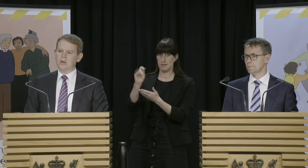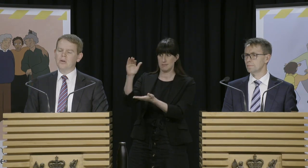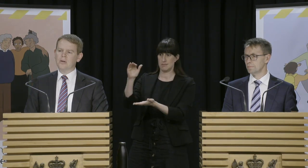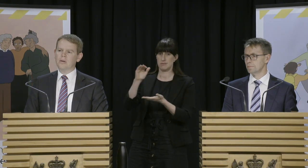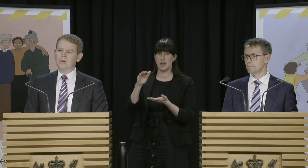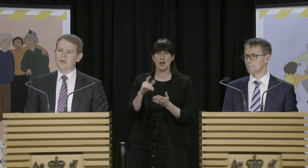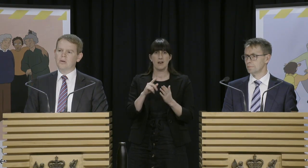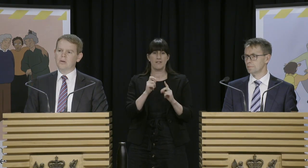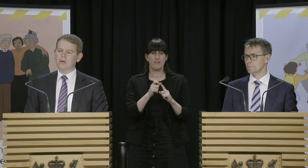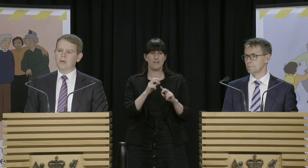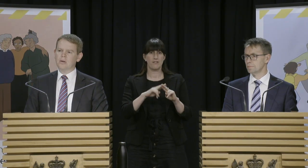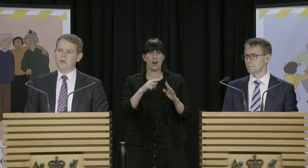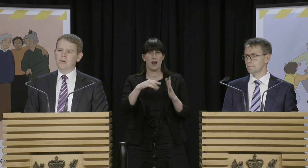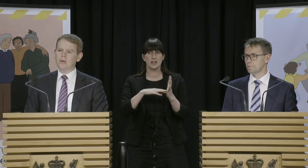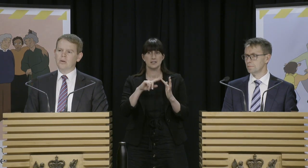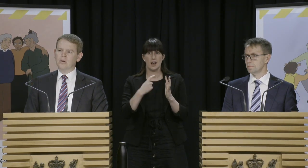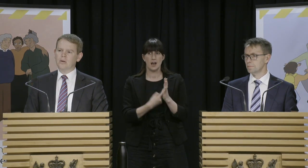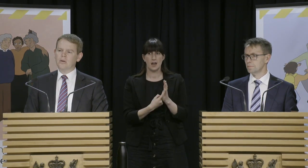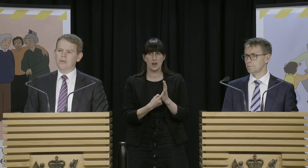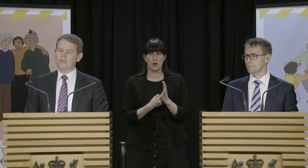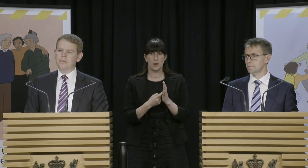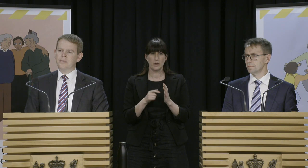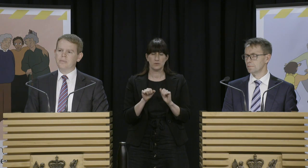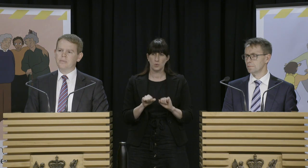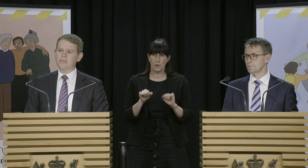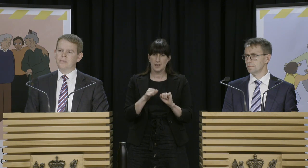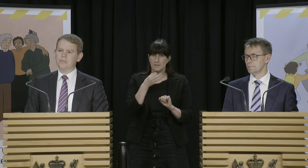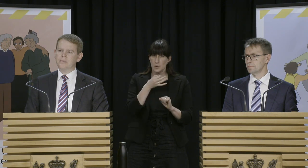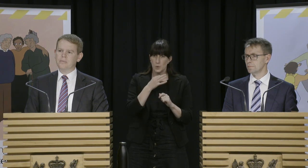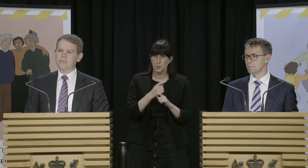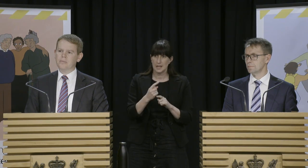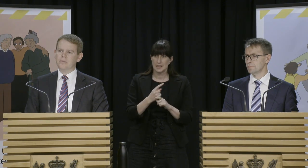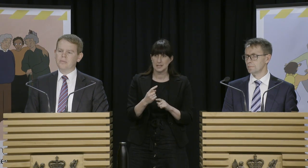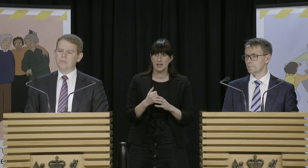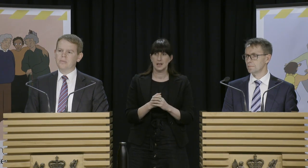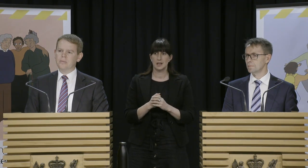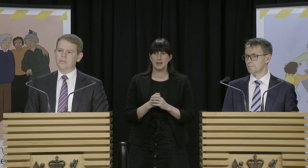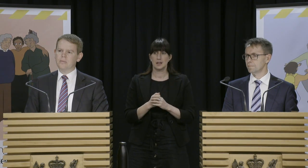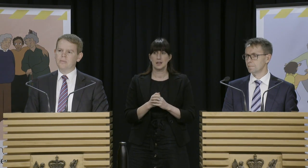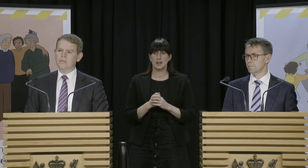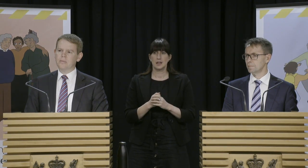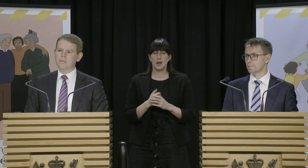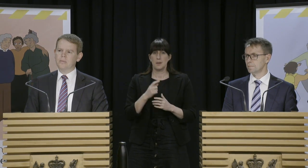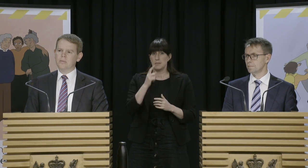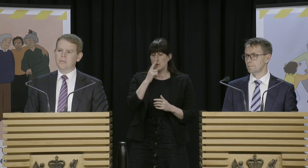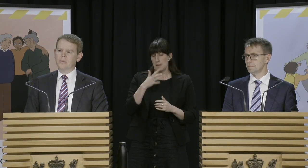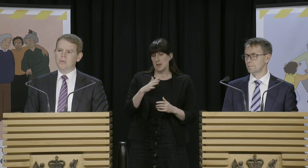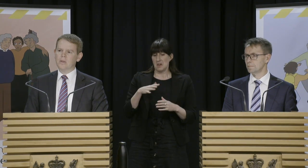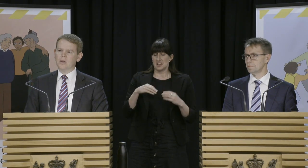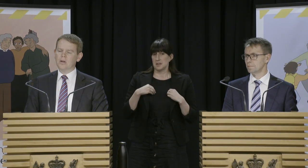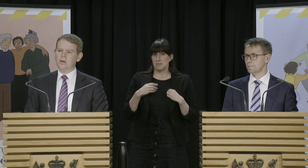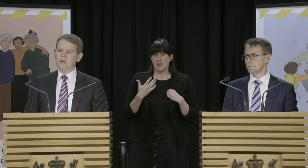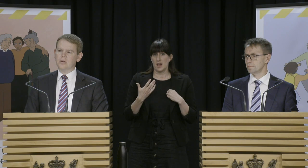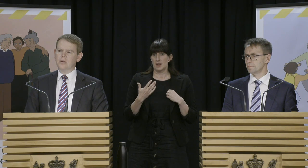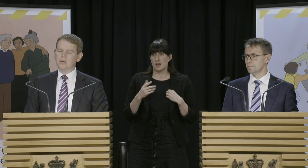it in a few weeks, is basically the understanding. A lot of people will probably be fine with this slightly lower protection, slightly higher rate of blood clots from Janssen.